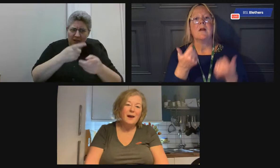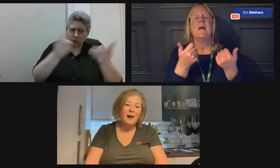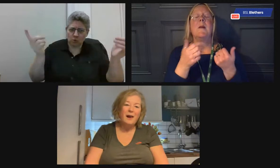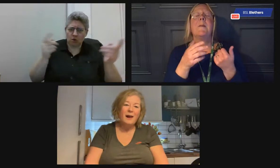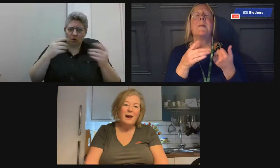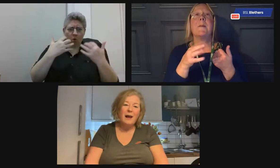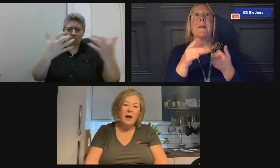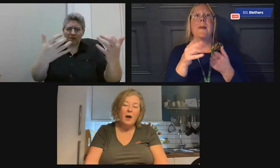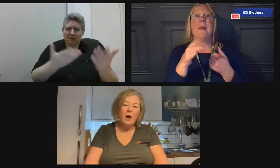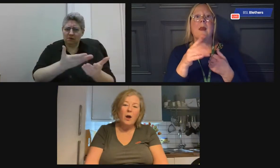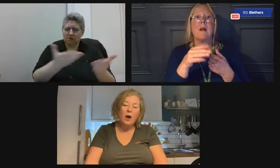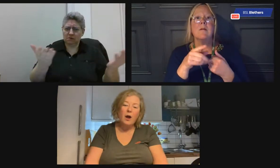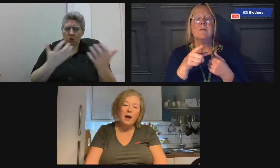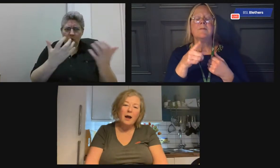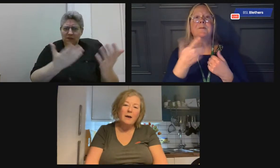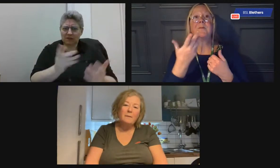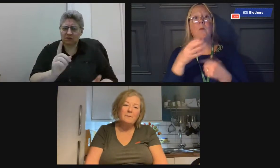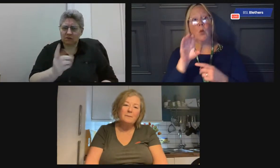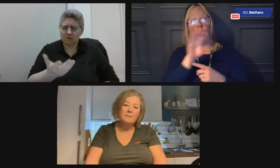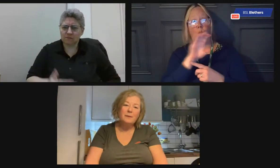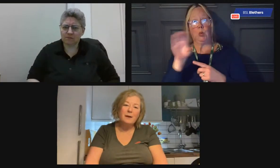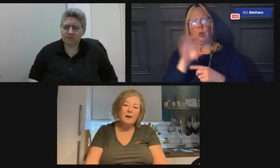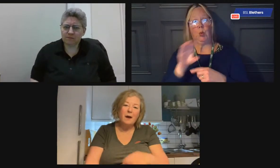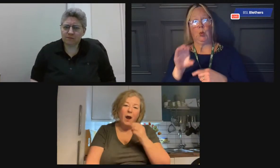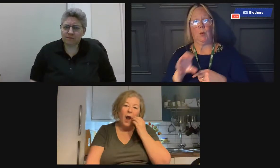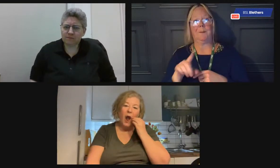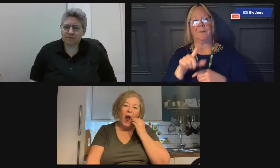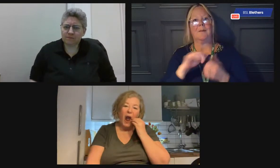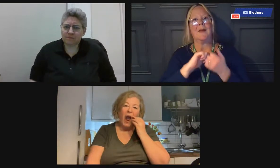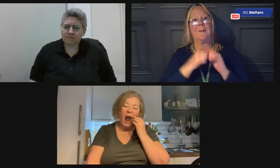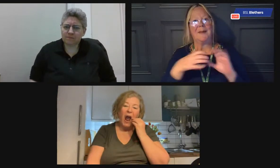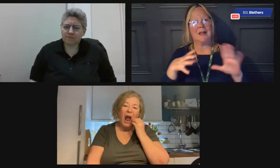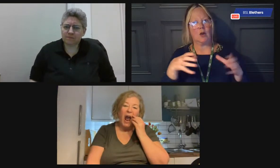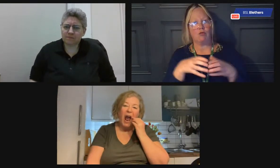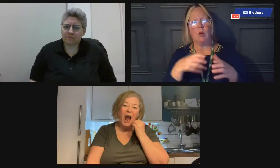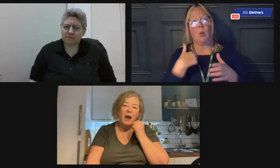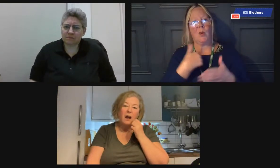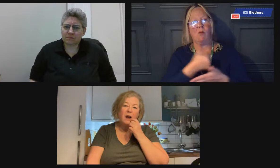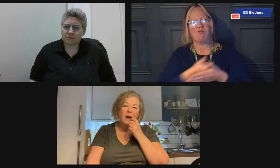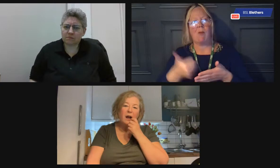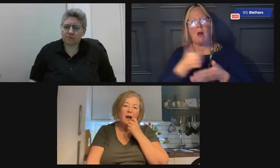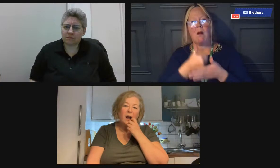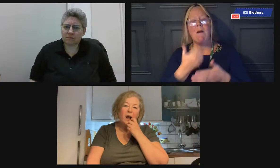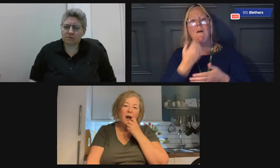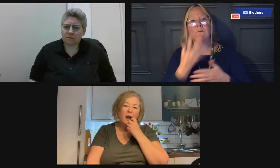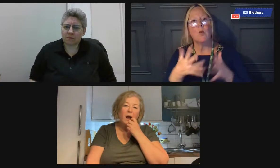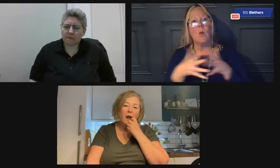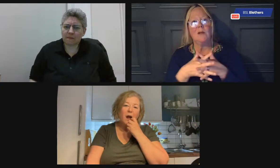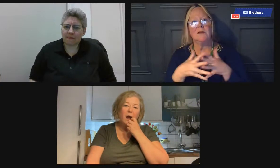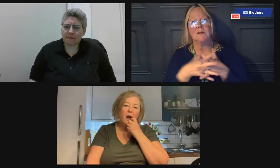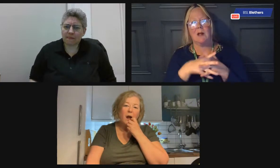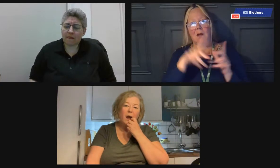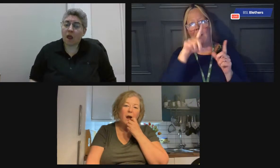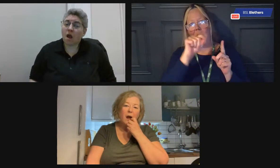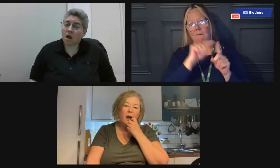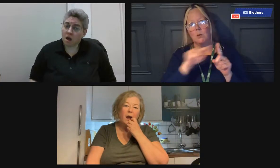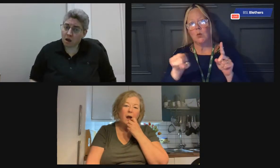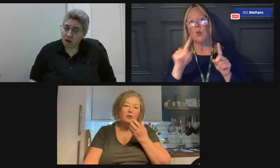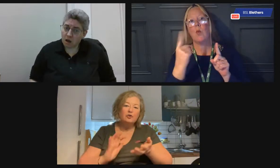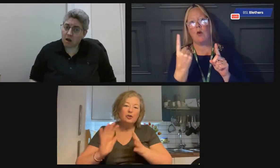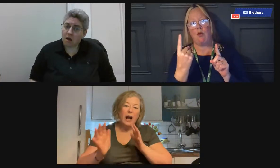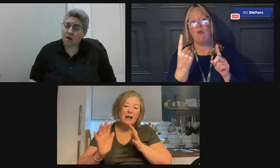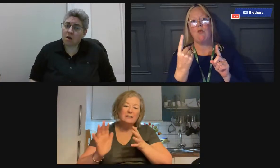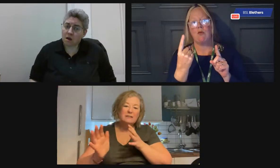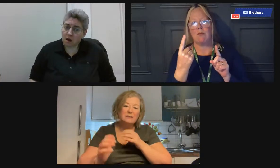is a regular group. Yeah, let me tell you, it's a Zoom a peer group. It meets